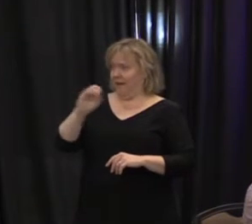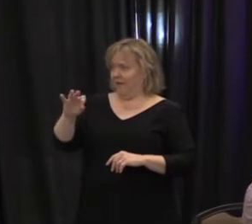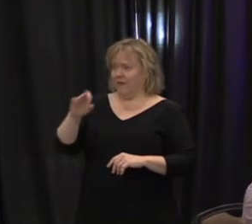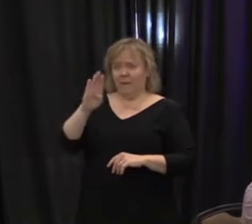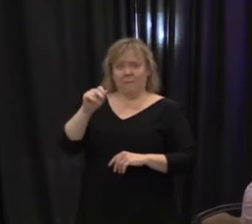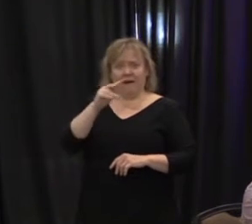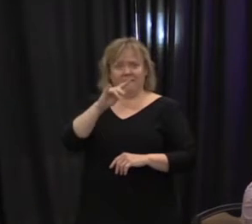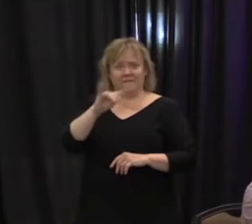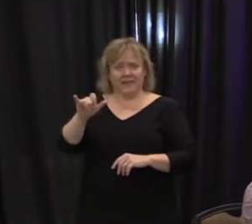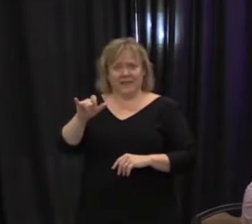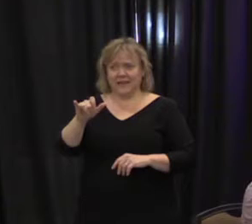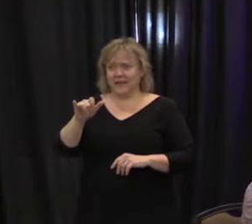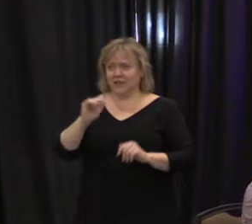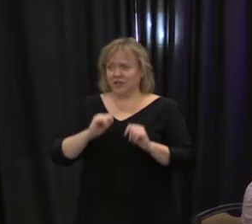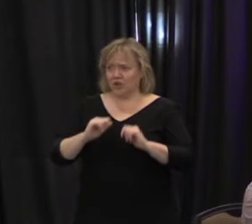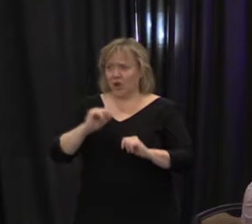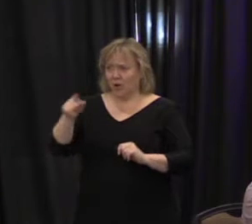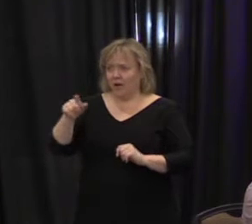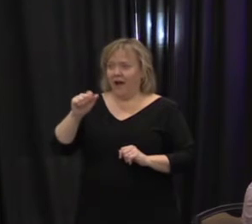It's the plural of apocalypse.